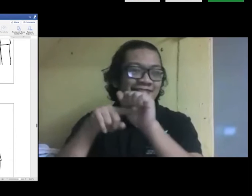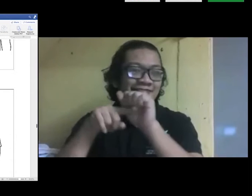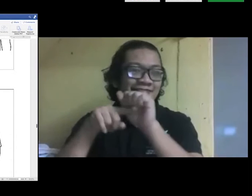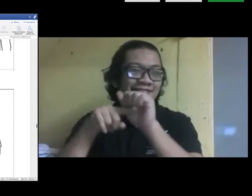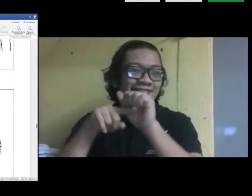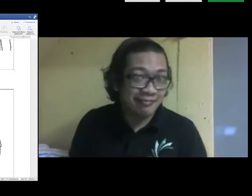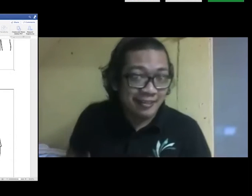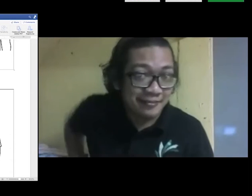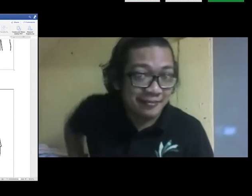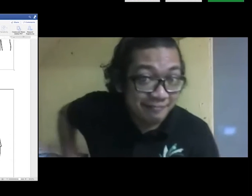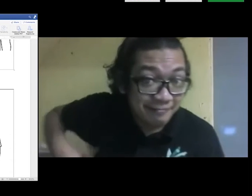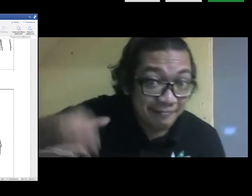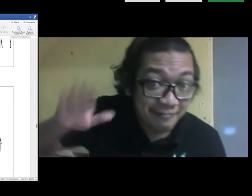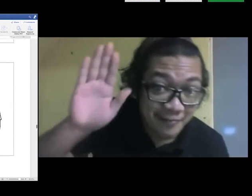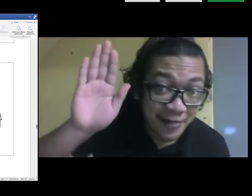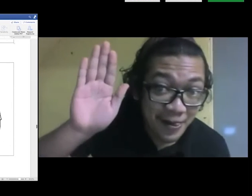Okay.